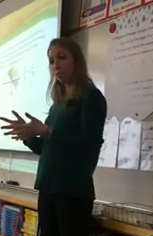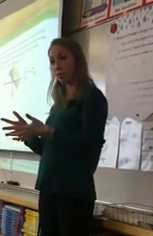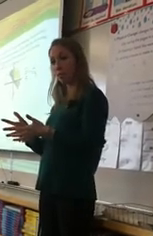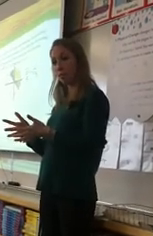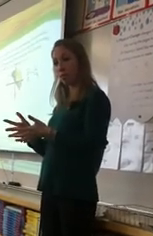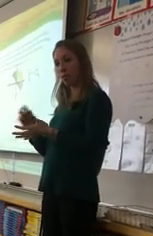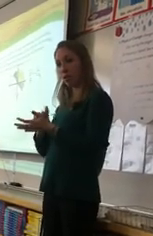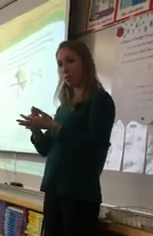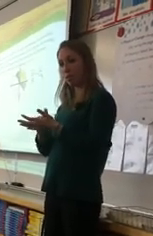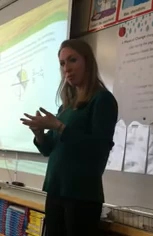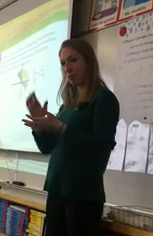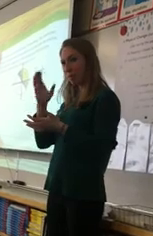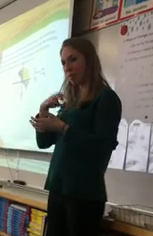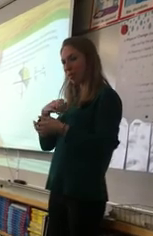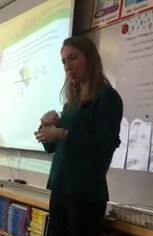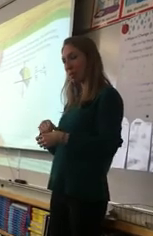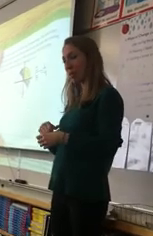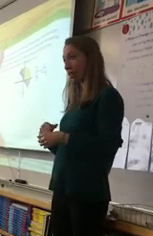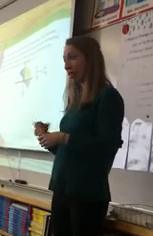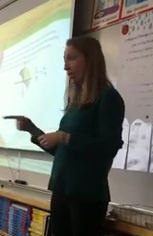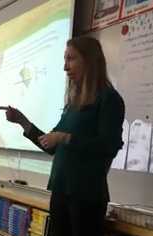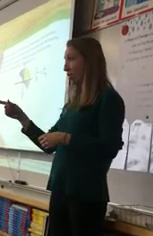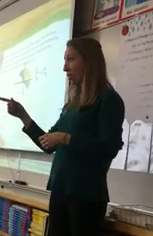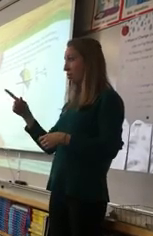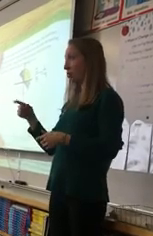I know. It's kind of. So should we say 1/4 was left over? Simplify it.